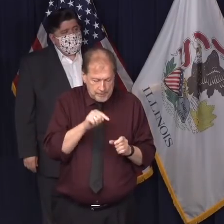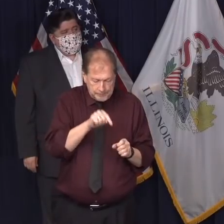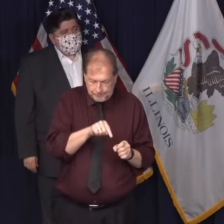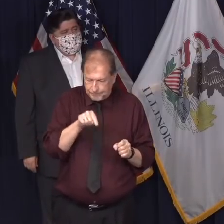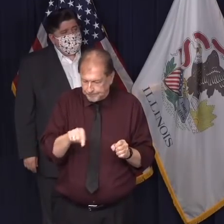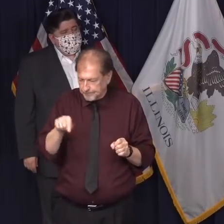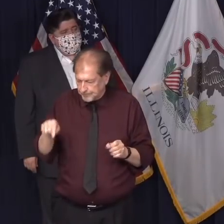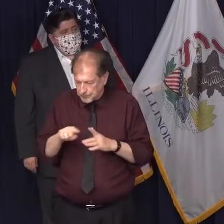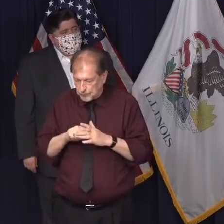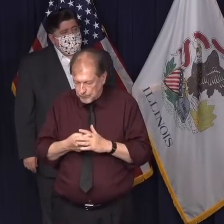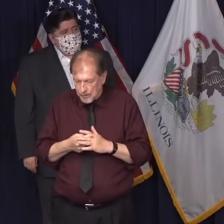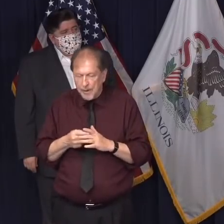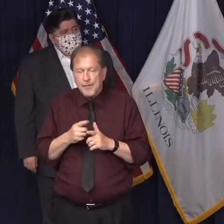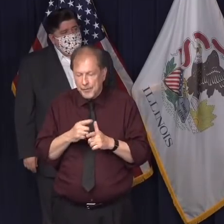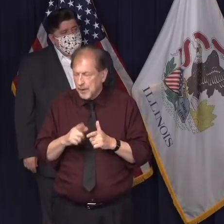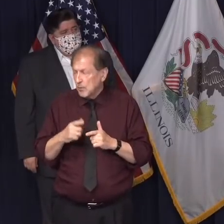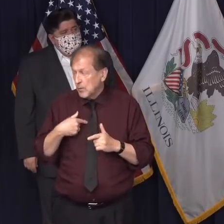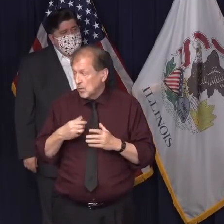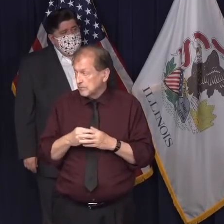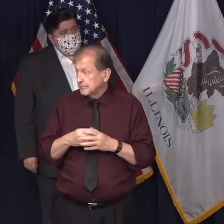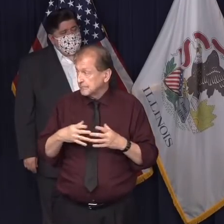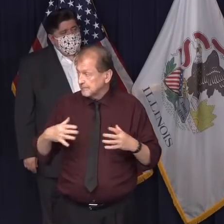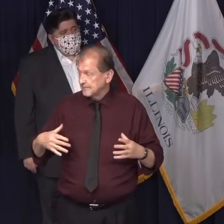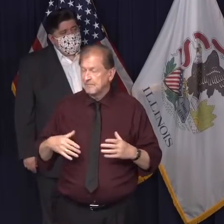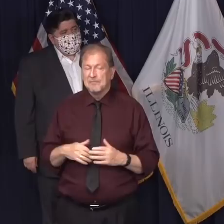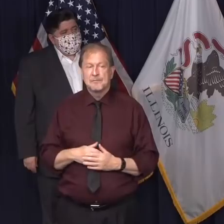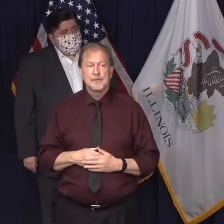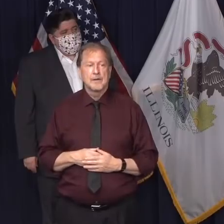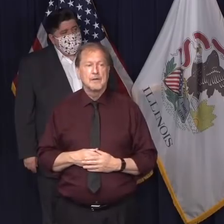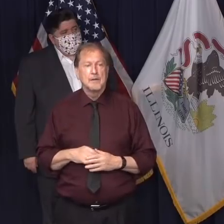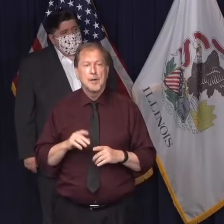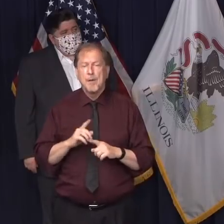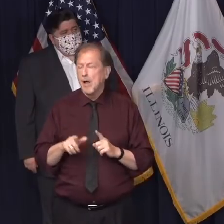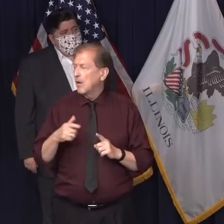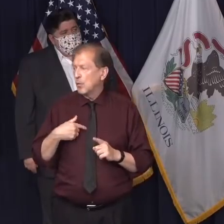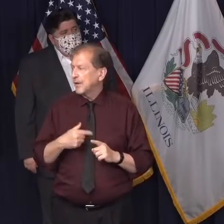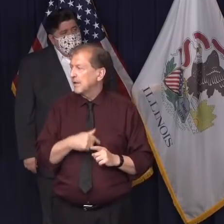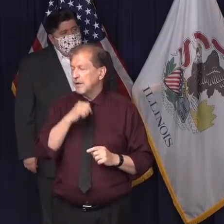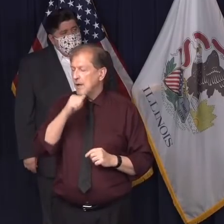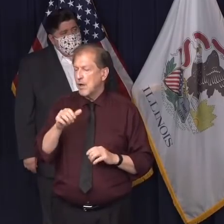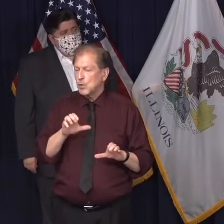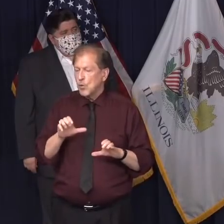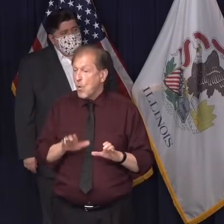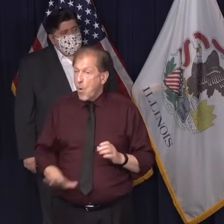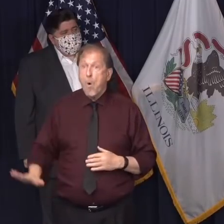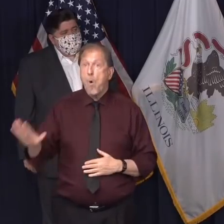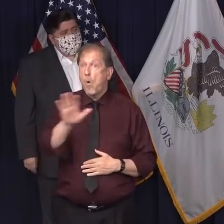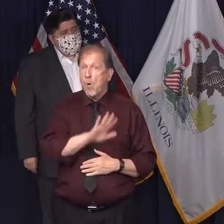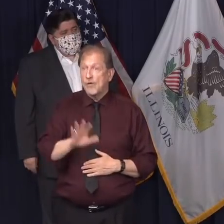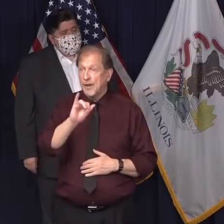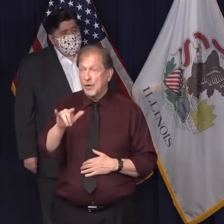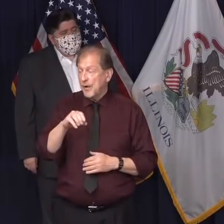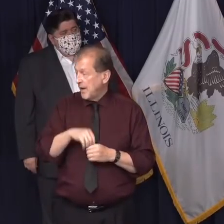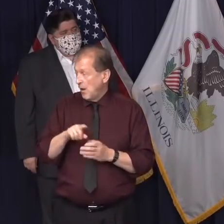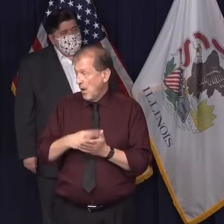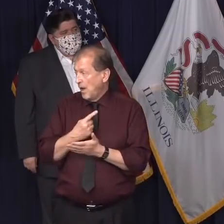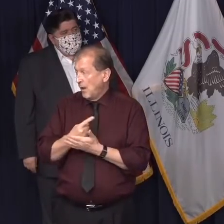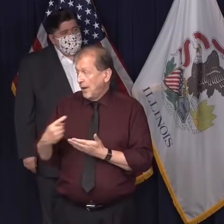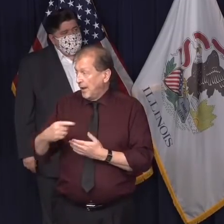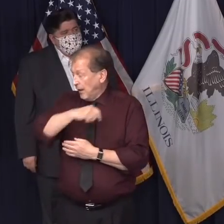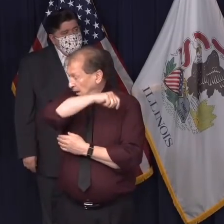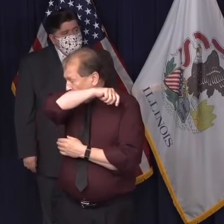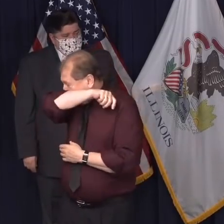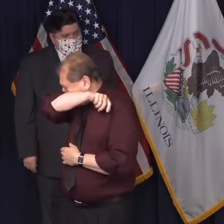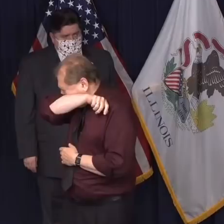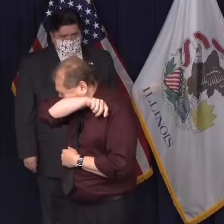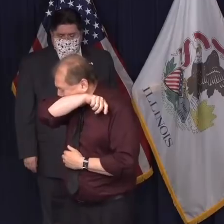to expand. So we will not have the contact tracers in every part of the state next week, but we will branch